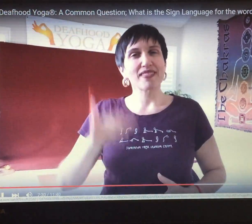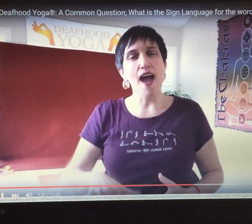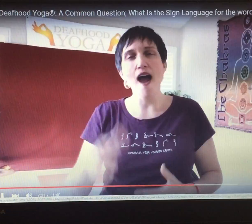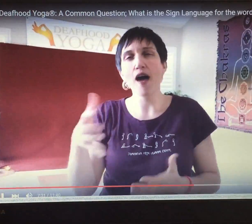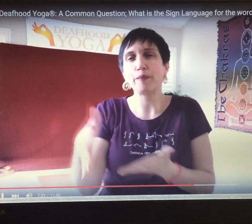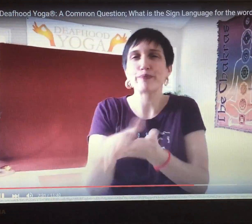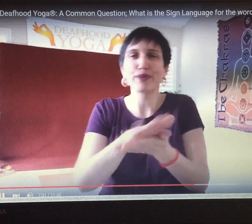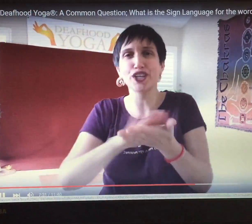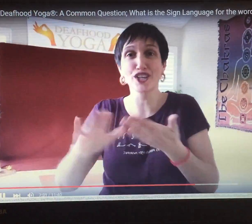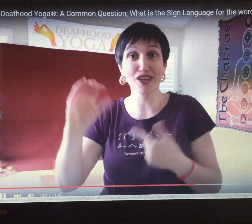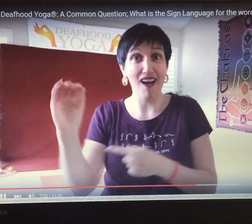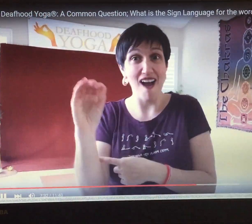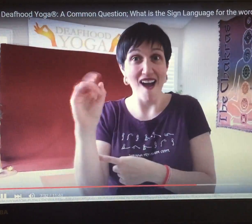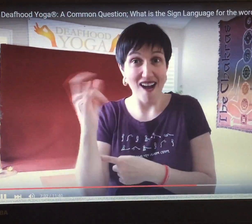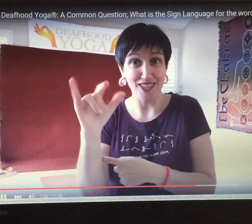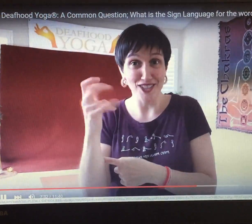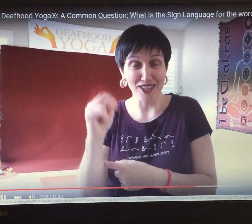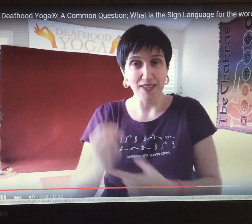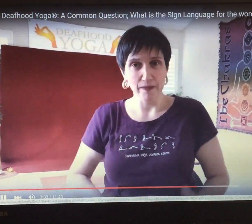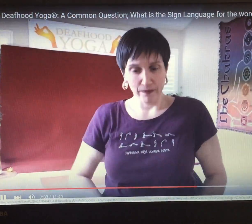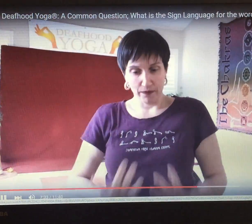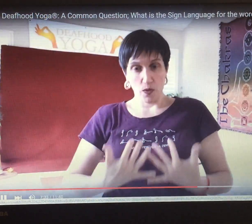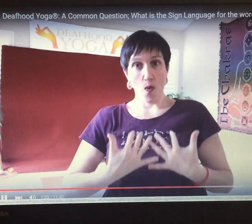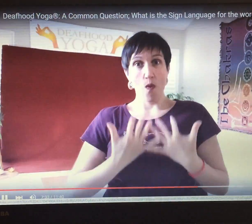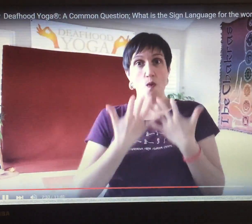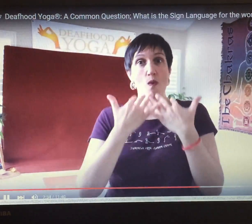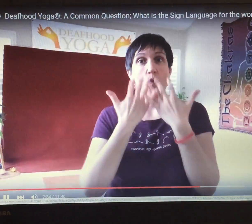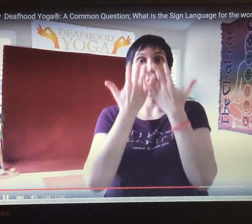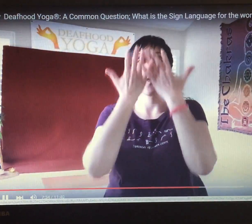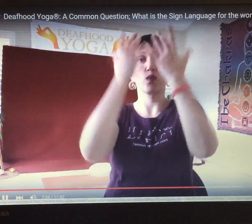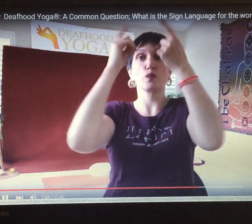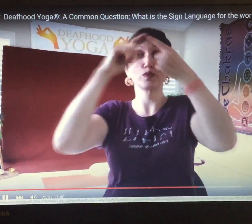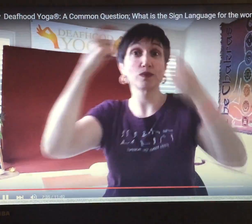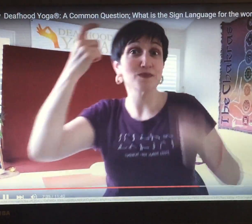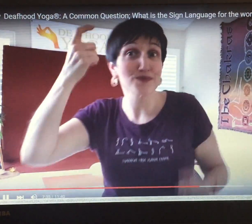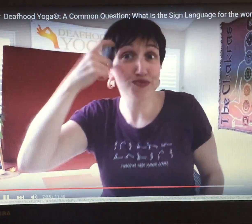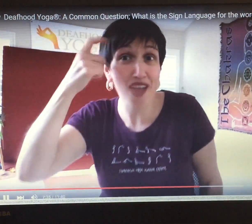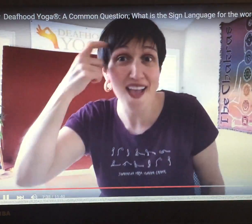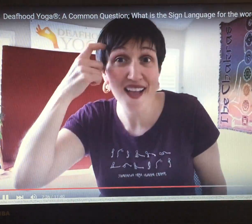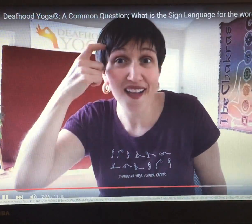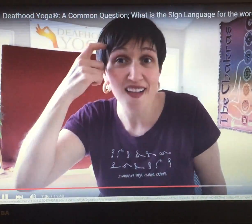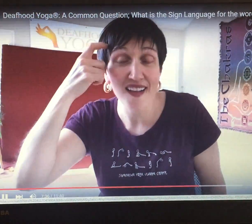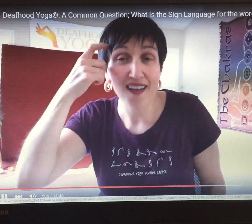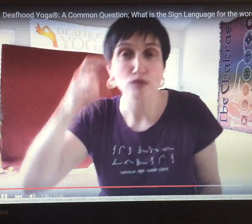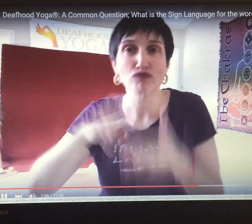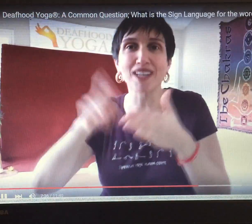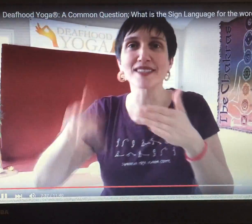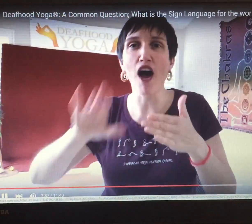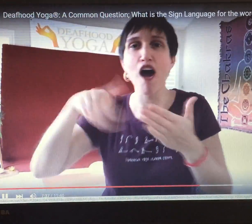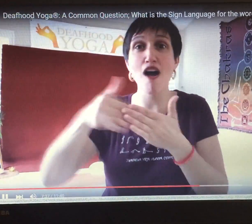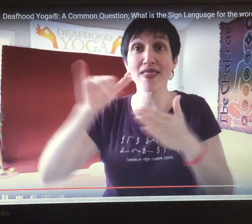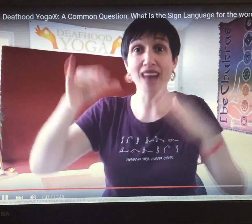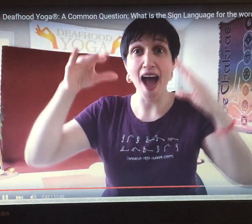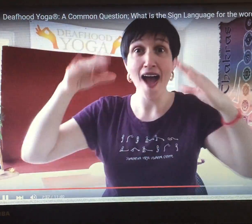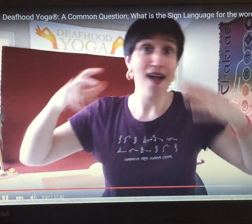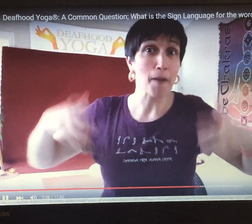When you breathe, that becomes pure oxygen that goes up to the mind. And the